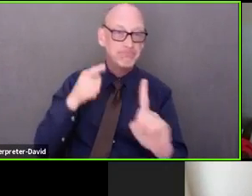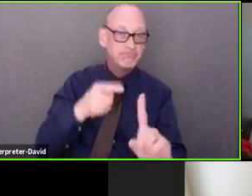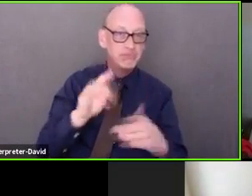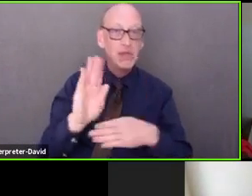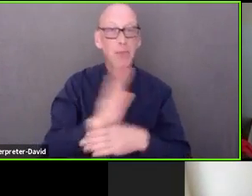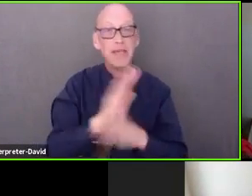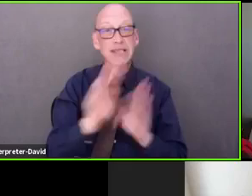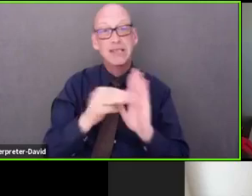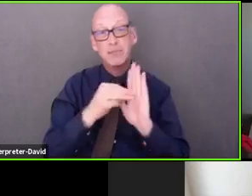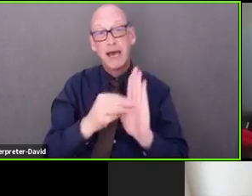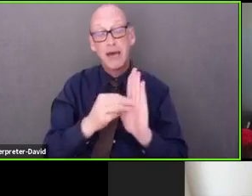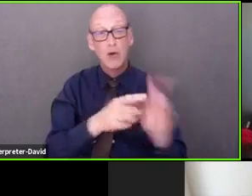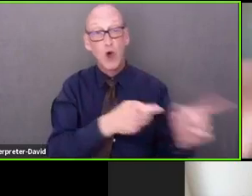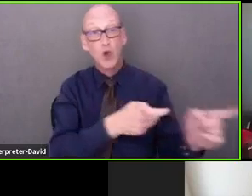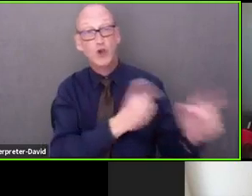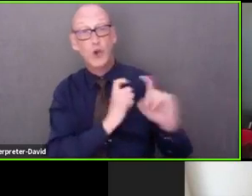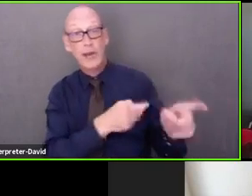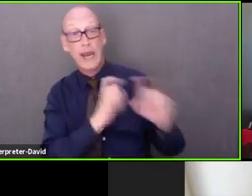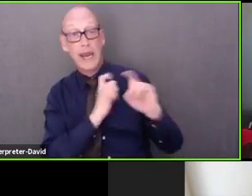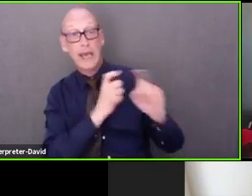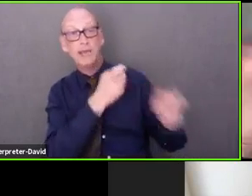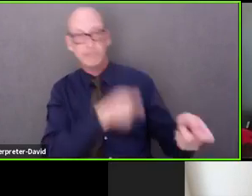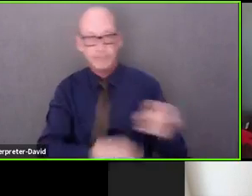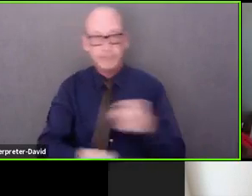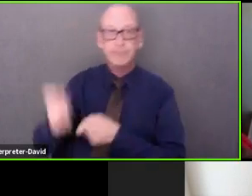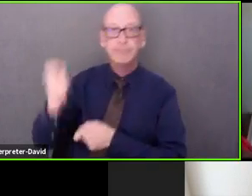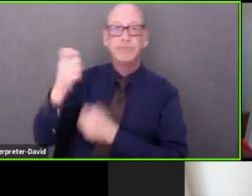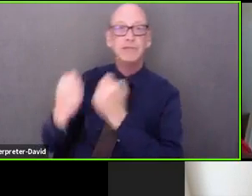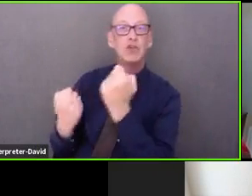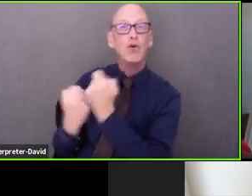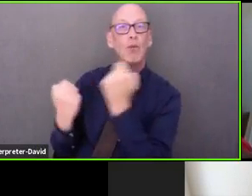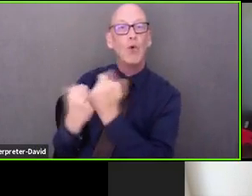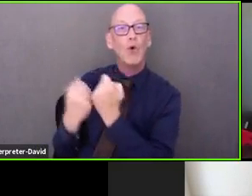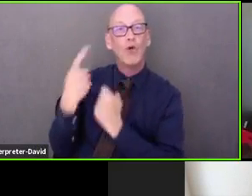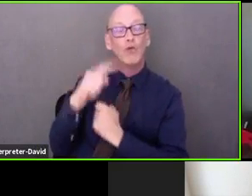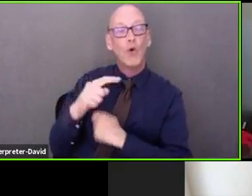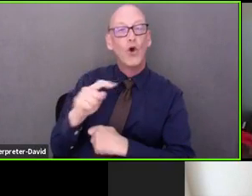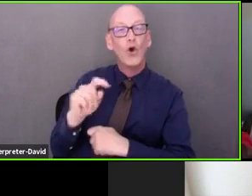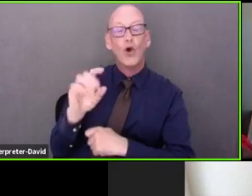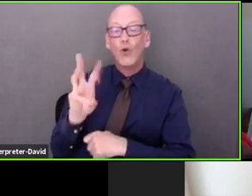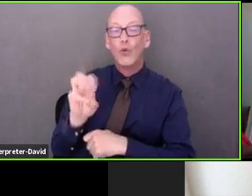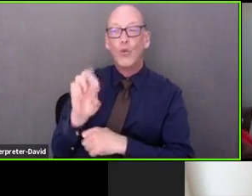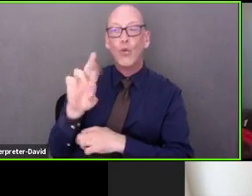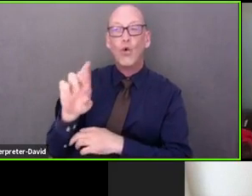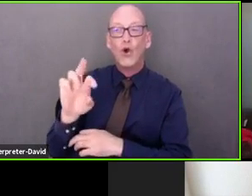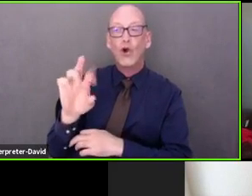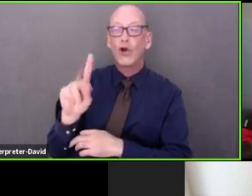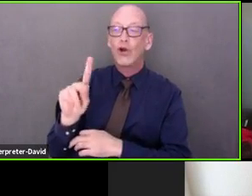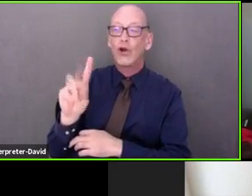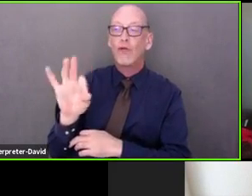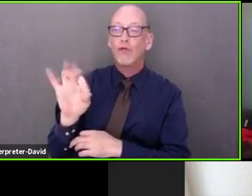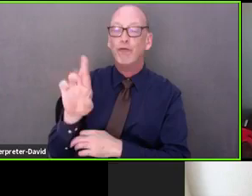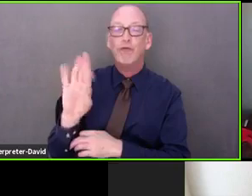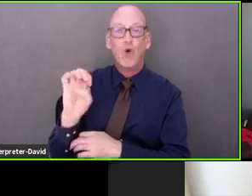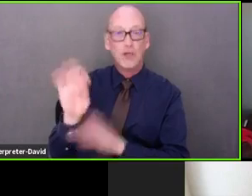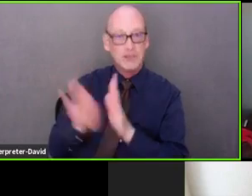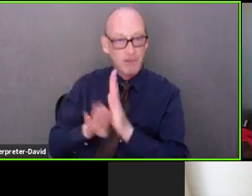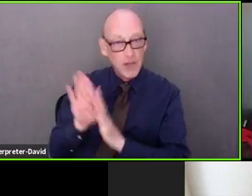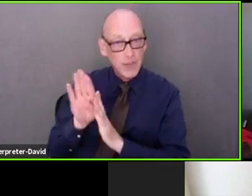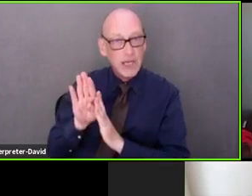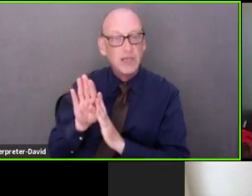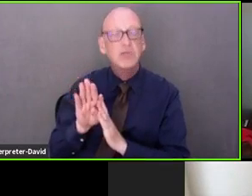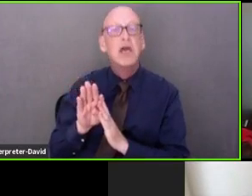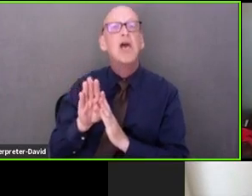is those donations turn into support for our workforce development services. So traditionally, across the country